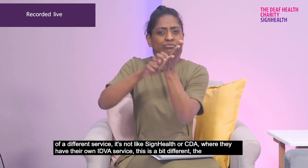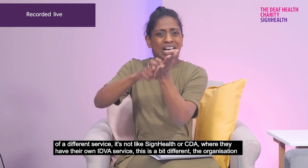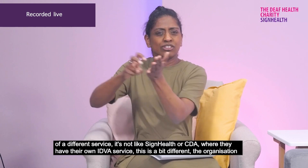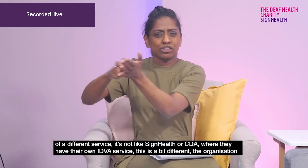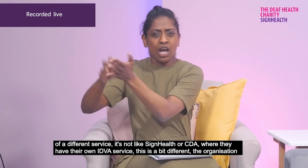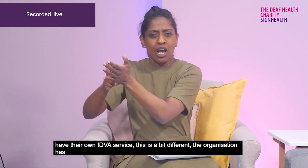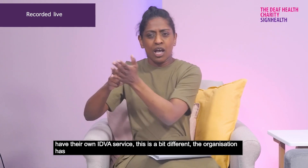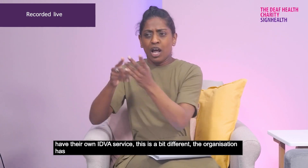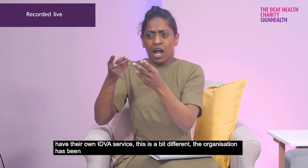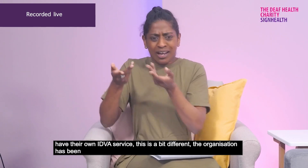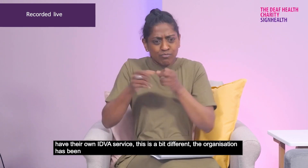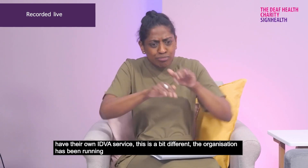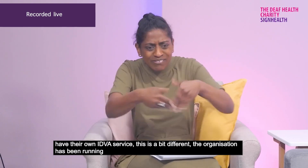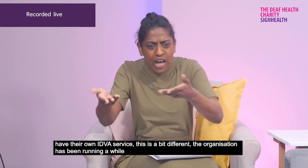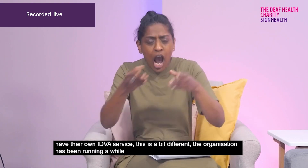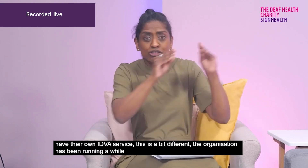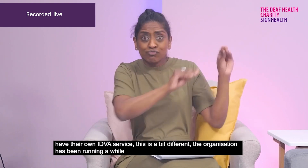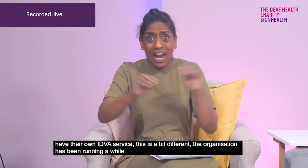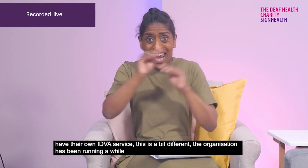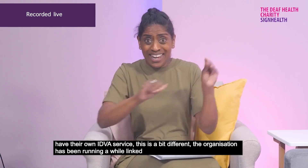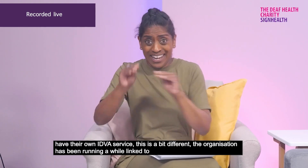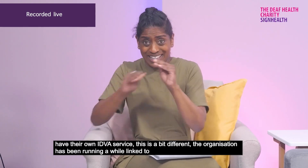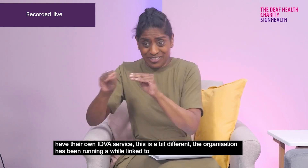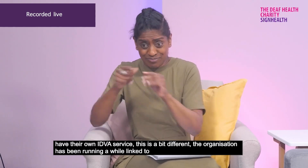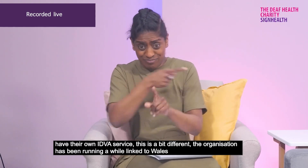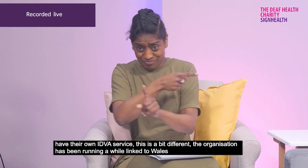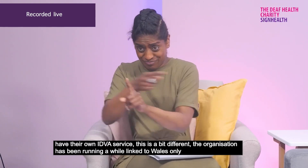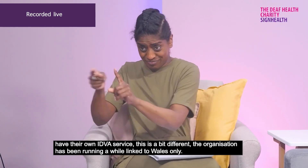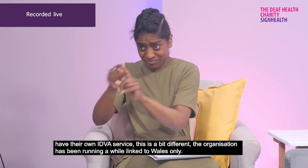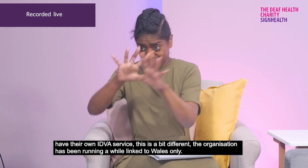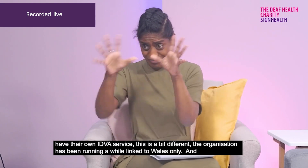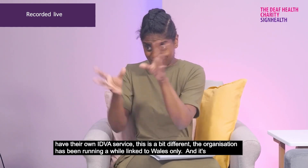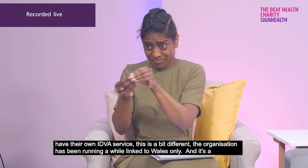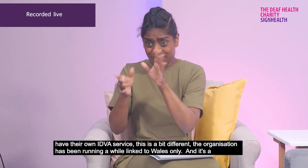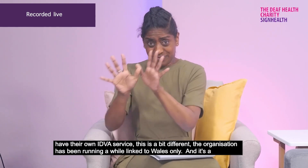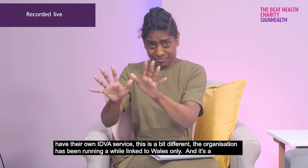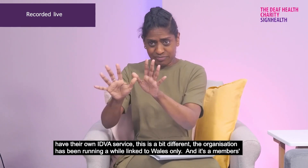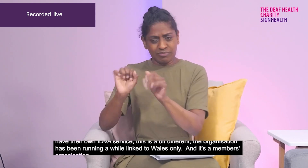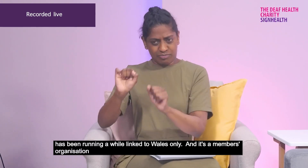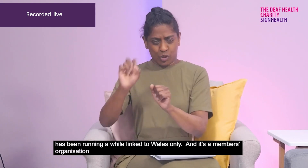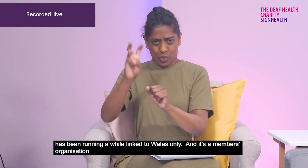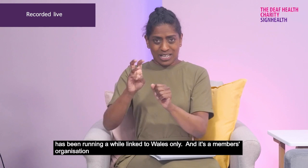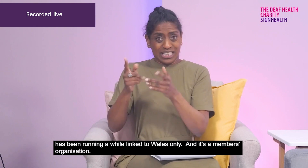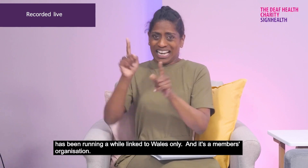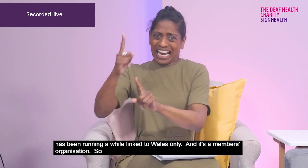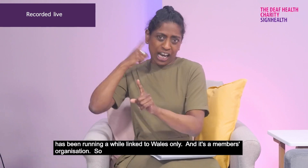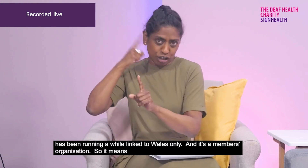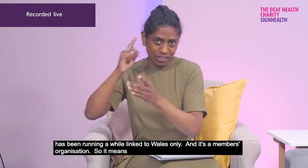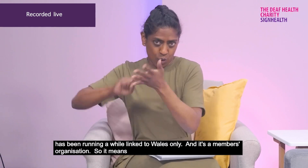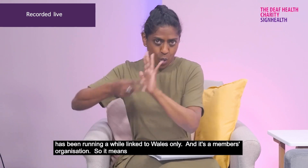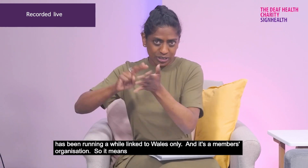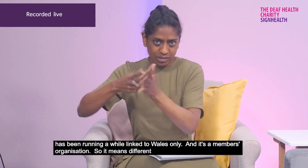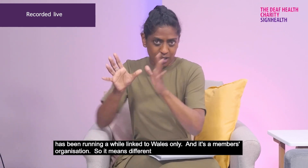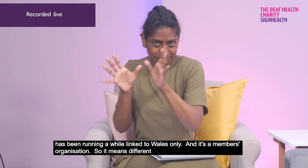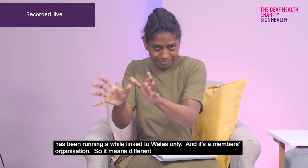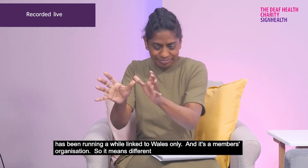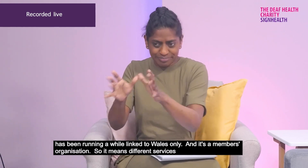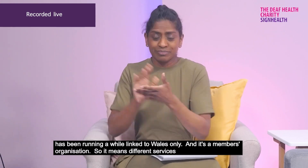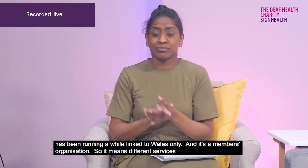The organisation has been running a while, linked to Wales only, and it's a members organisation, so it means different services